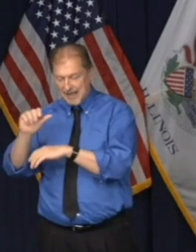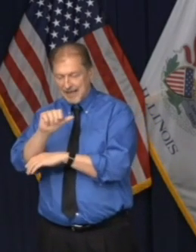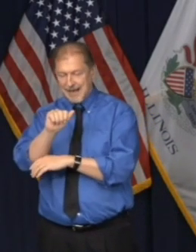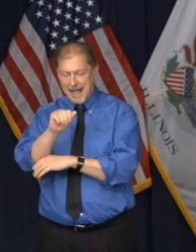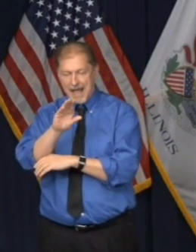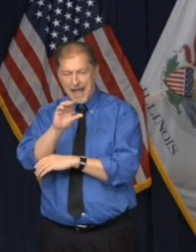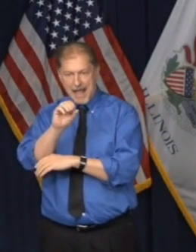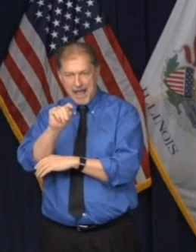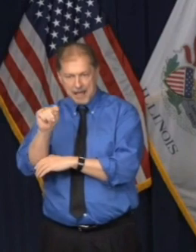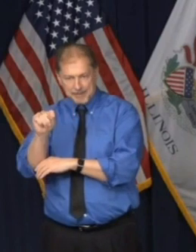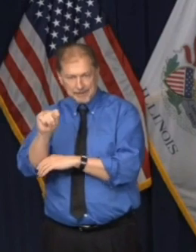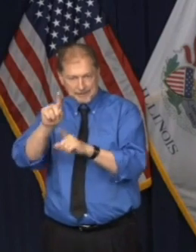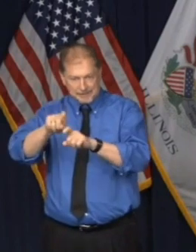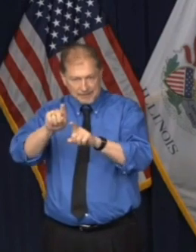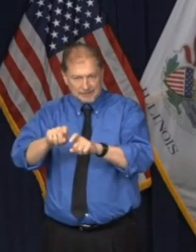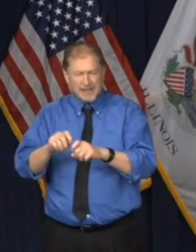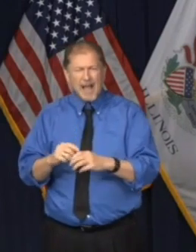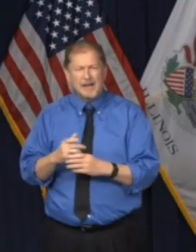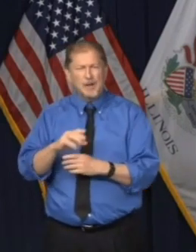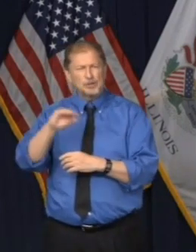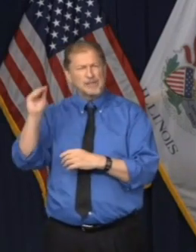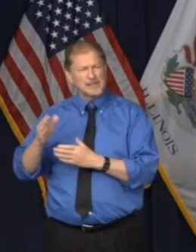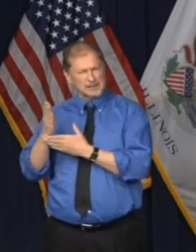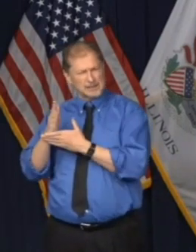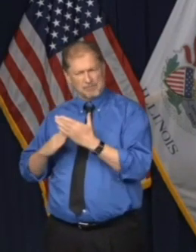test results have false negatives?